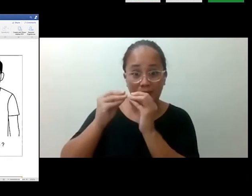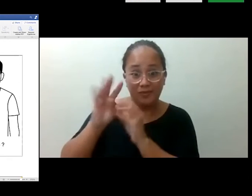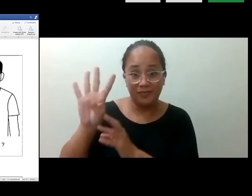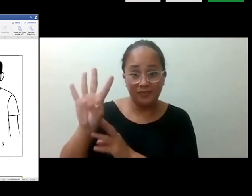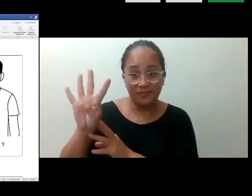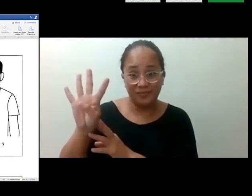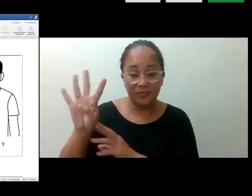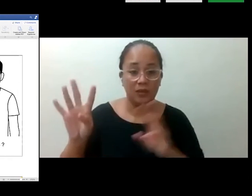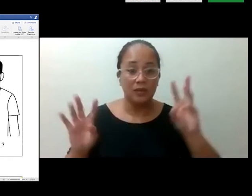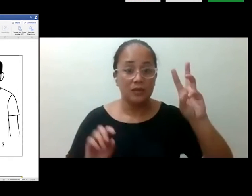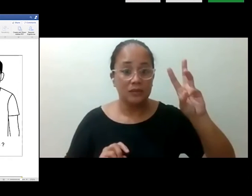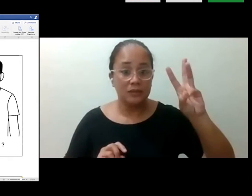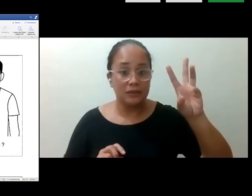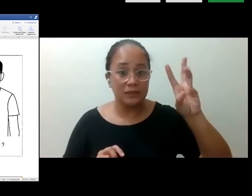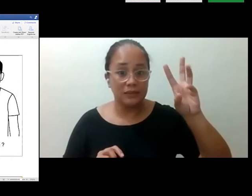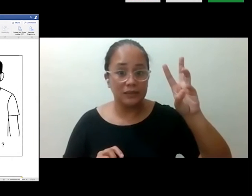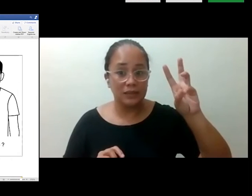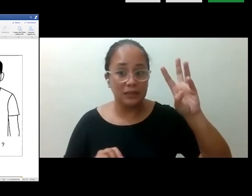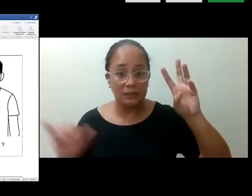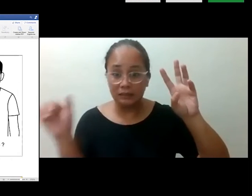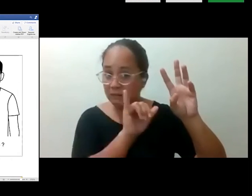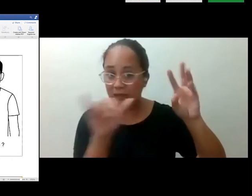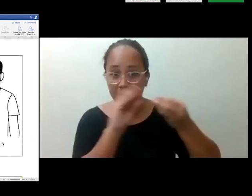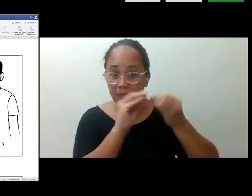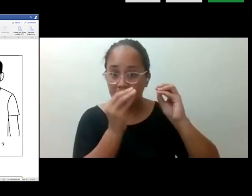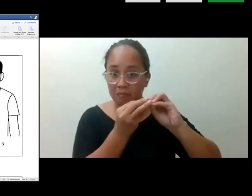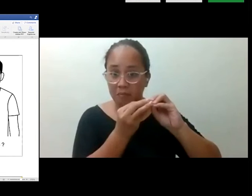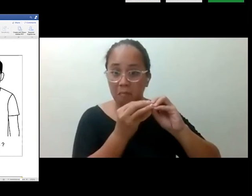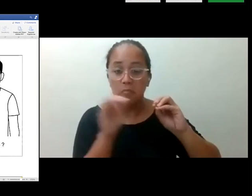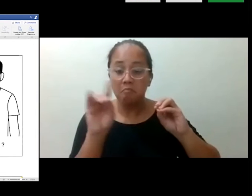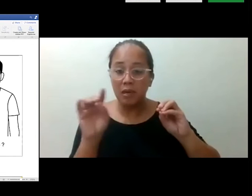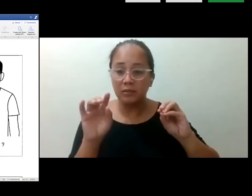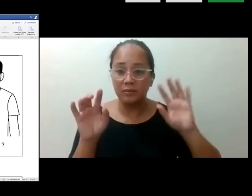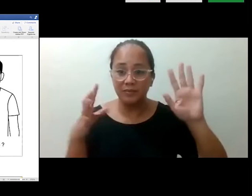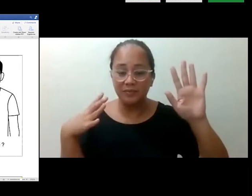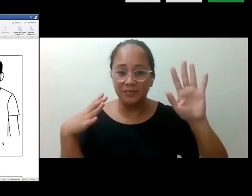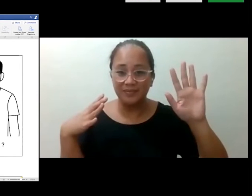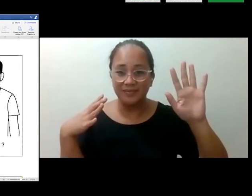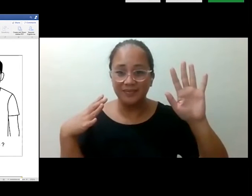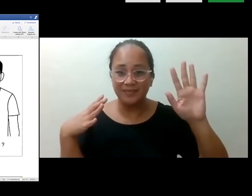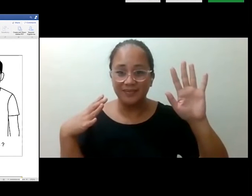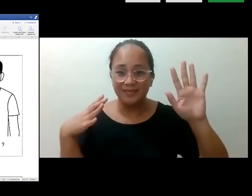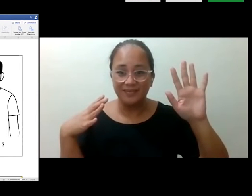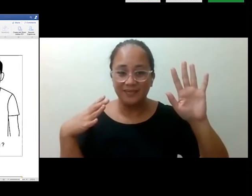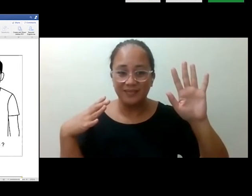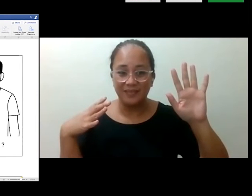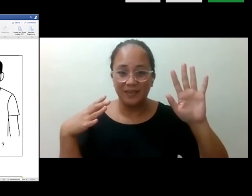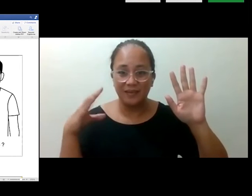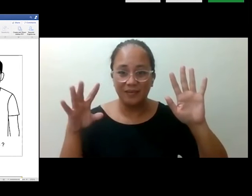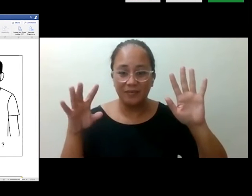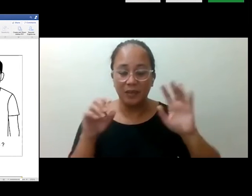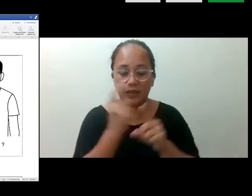And 16 is a number also, but they're both subjects. No, wait. 4 plus 16. No, you're